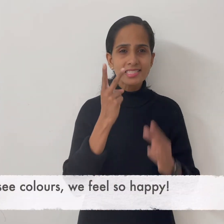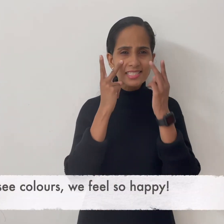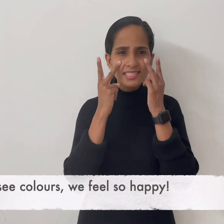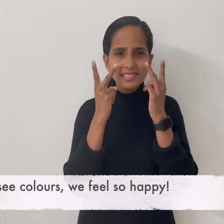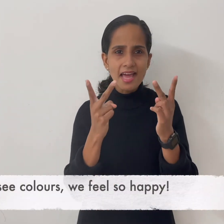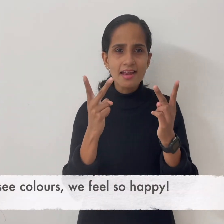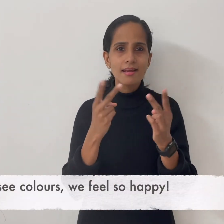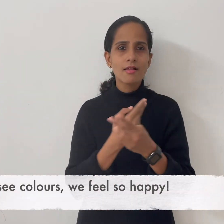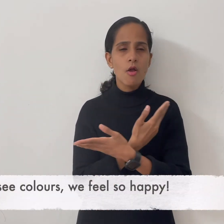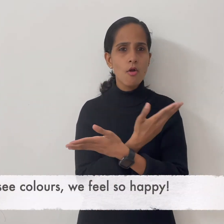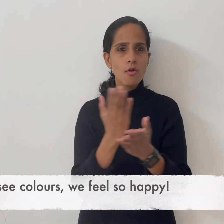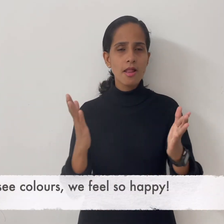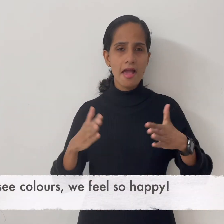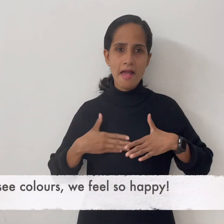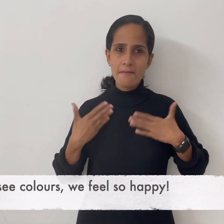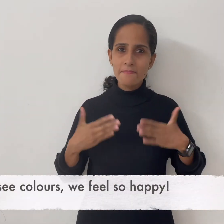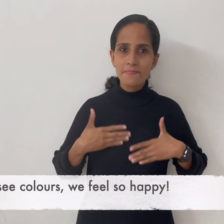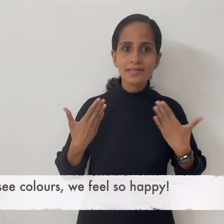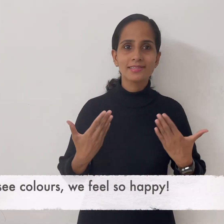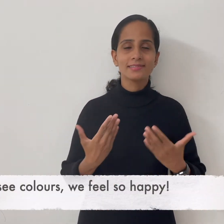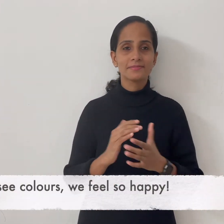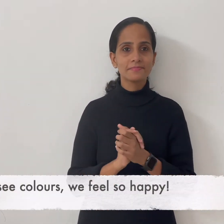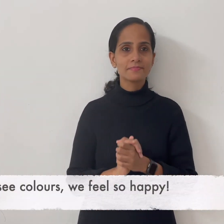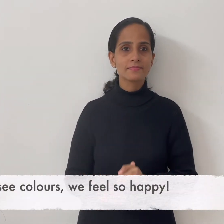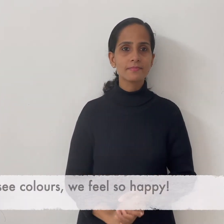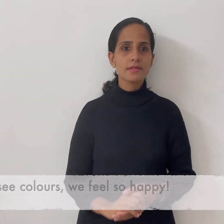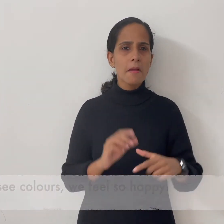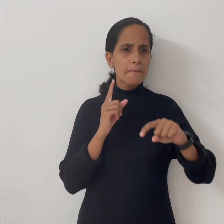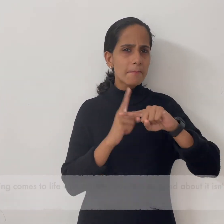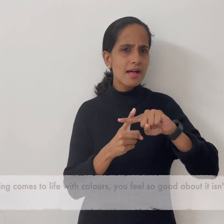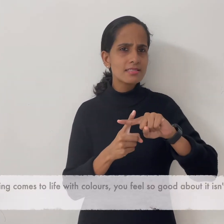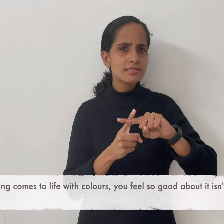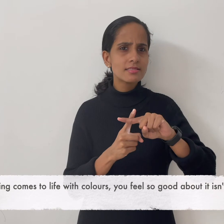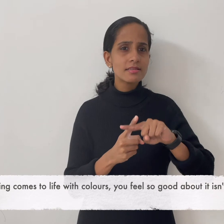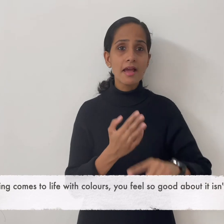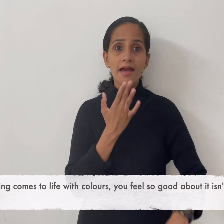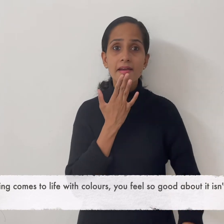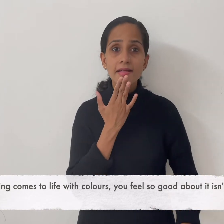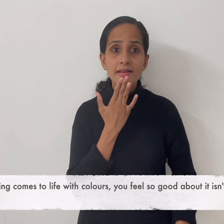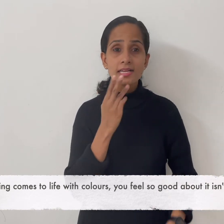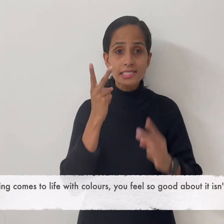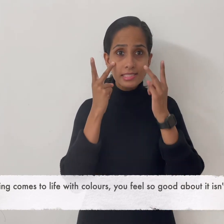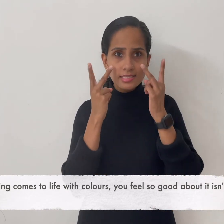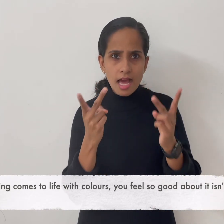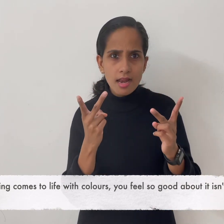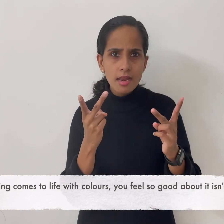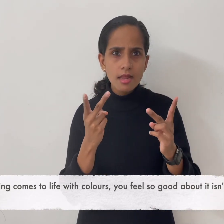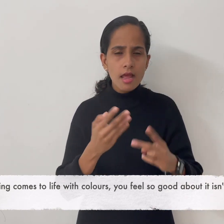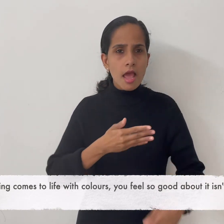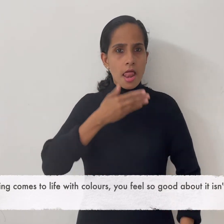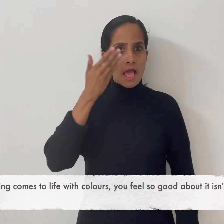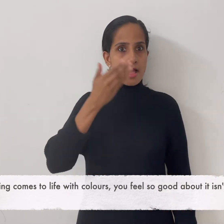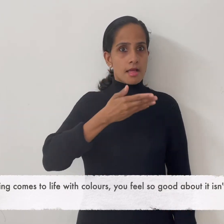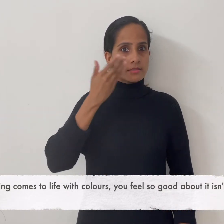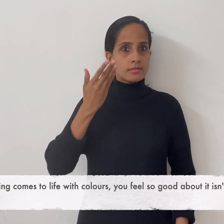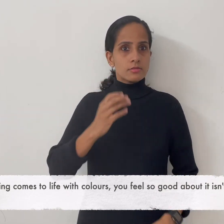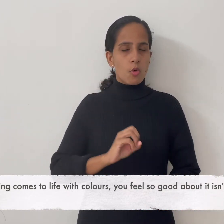When you see colors, you feel so happy, and also everything comes to life